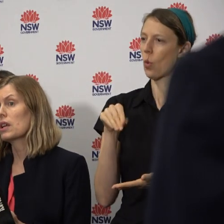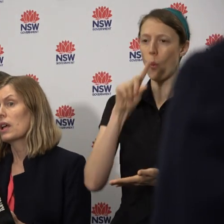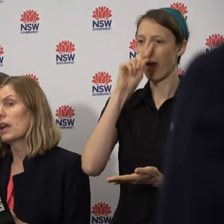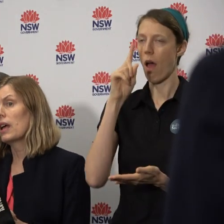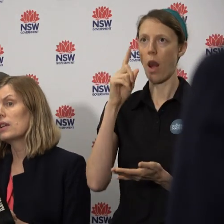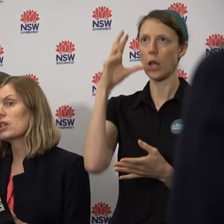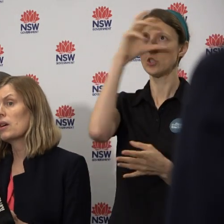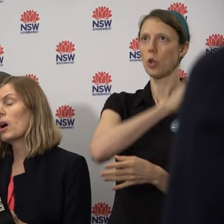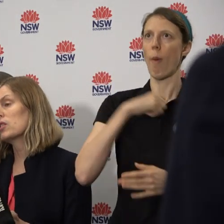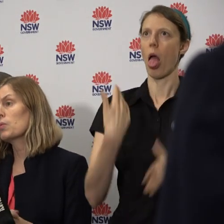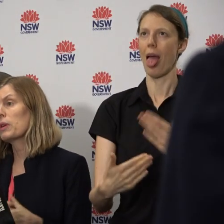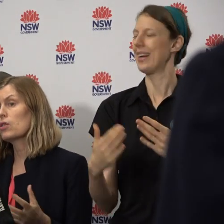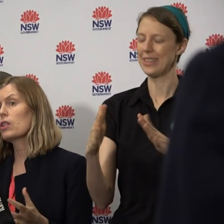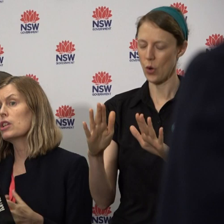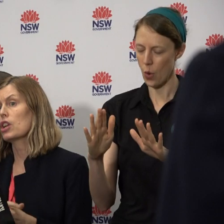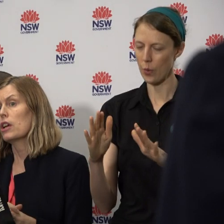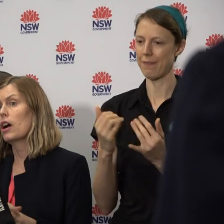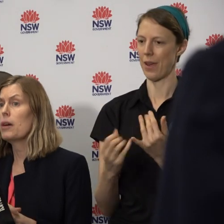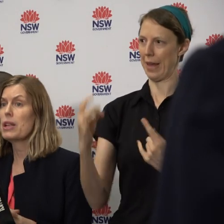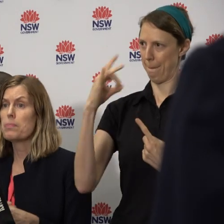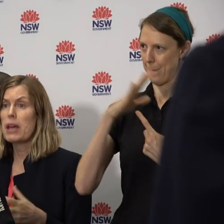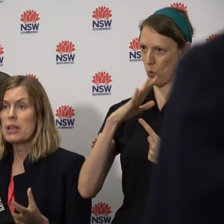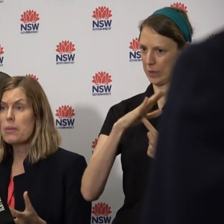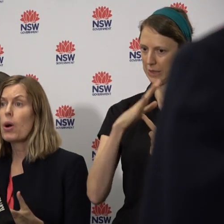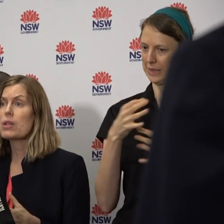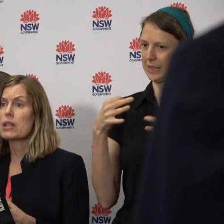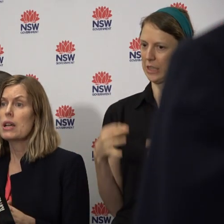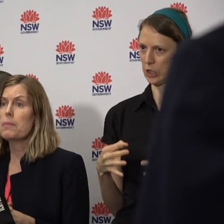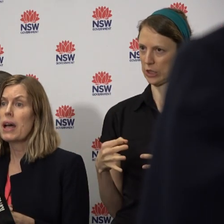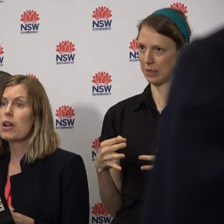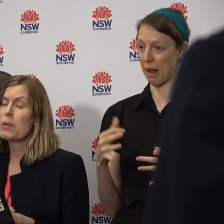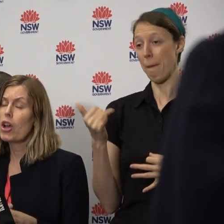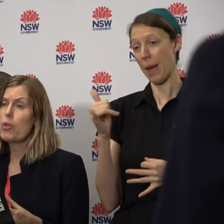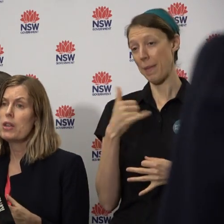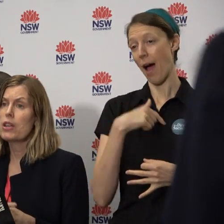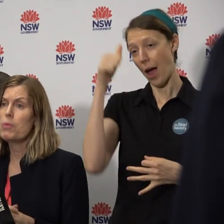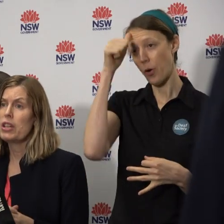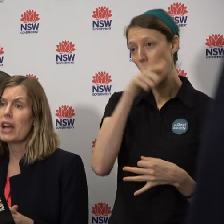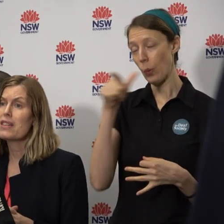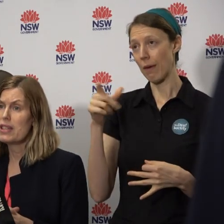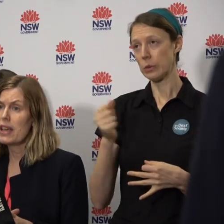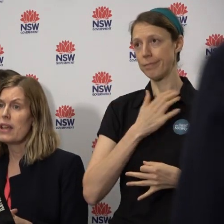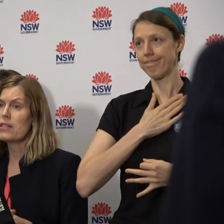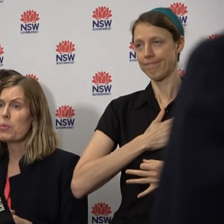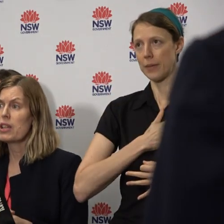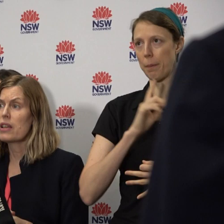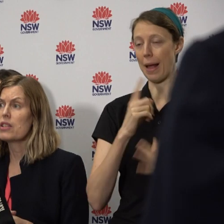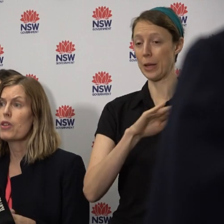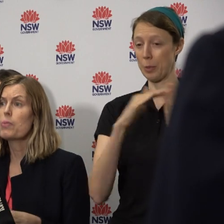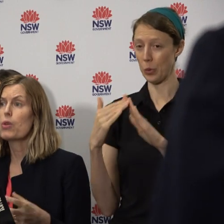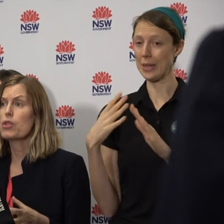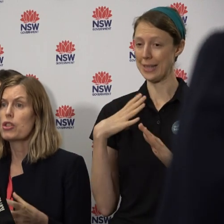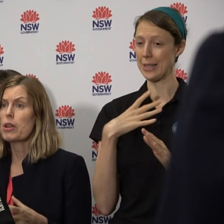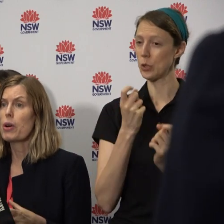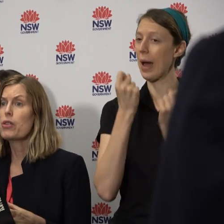important, and I just want to acknowledge it may be an impost, but I hope the community understands that we're taking this